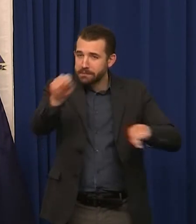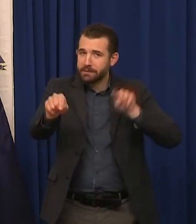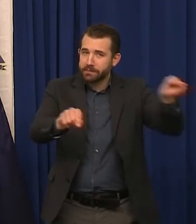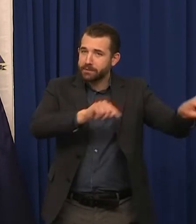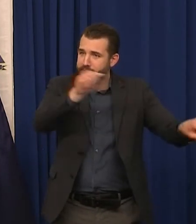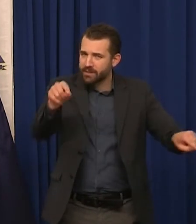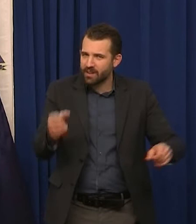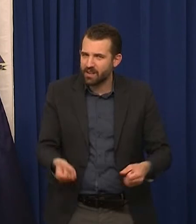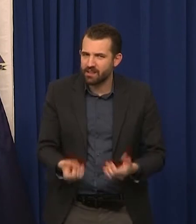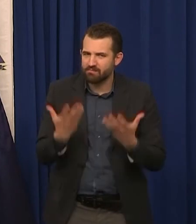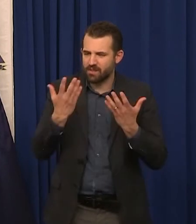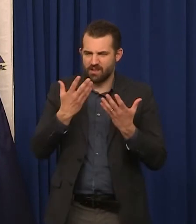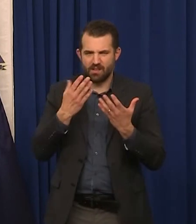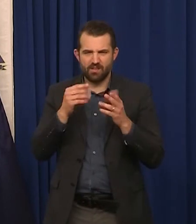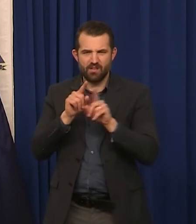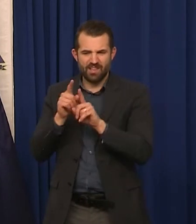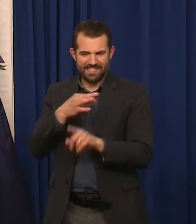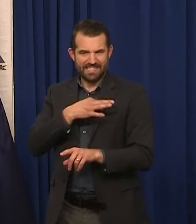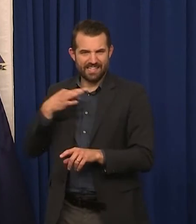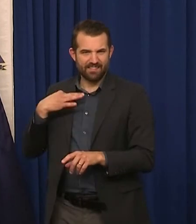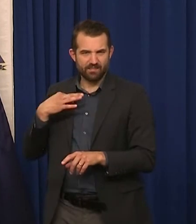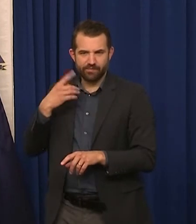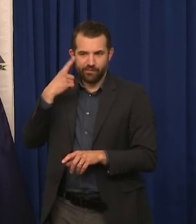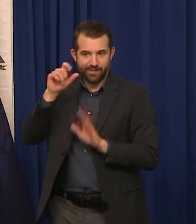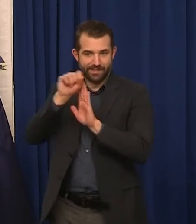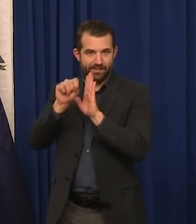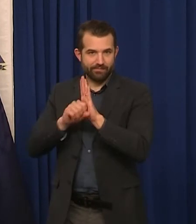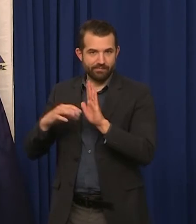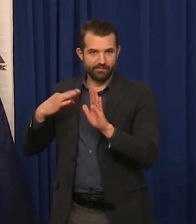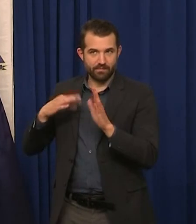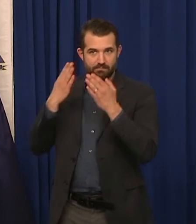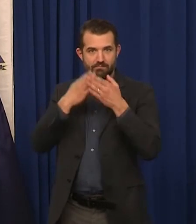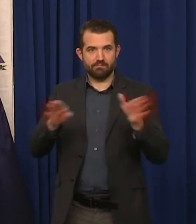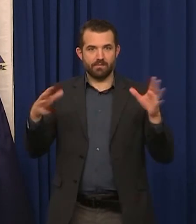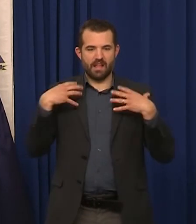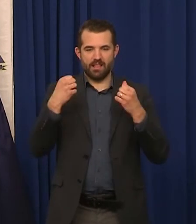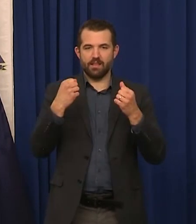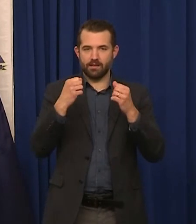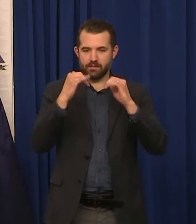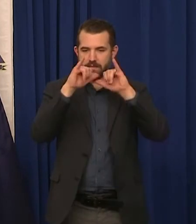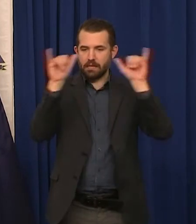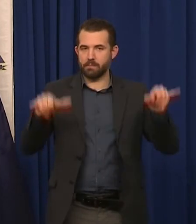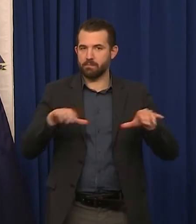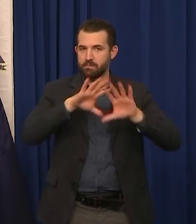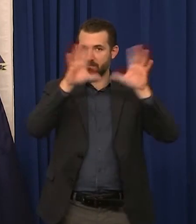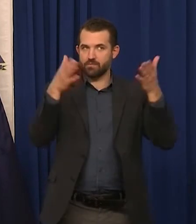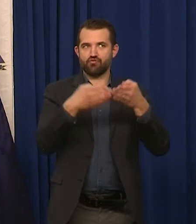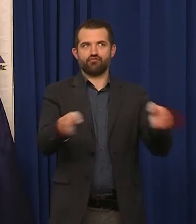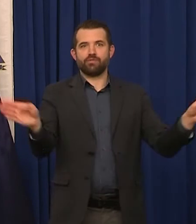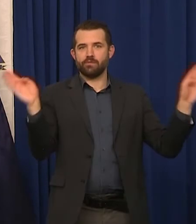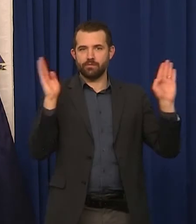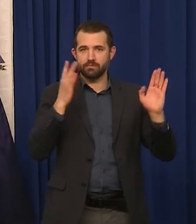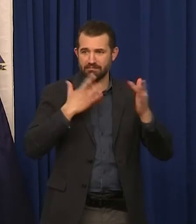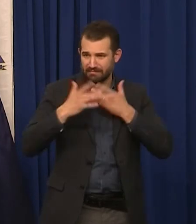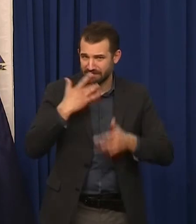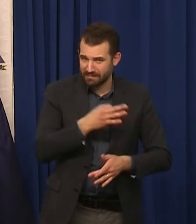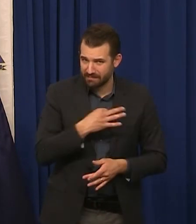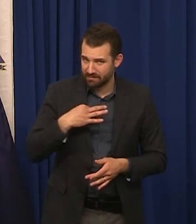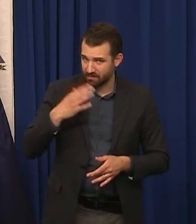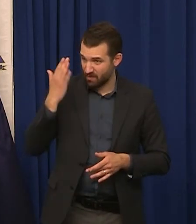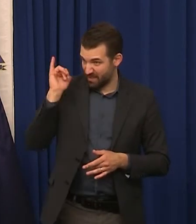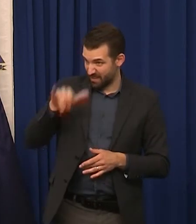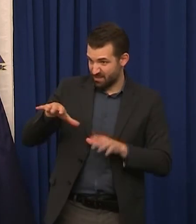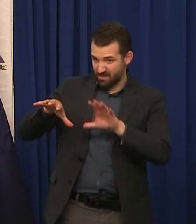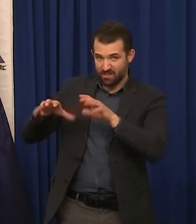for the state's public health system as a whole, because I know staffing is finite and this is a pretty huge endeavor. Yep.